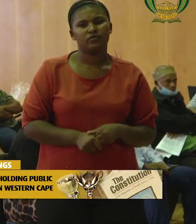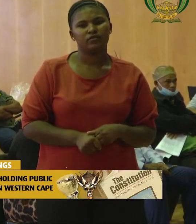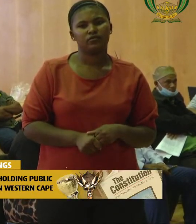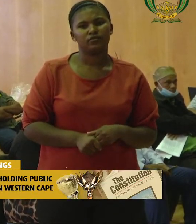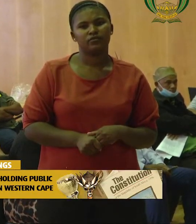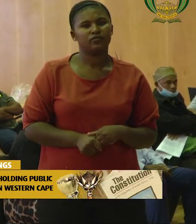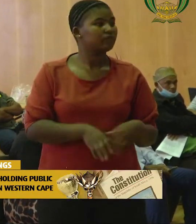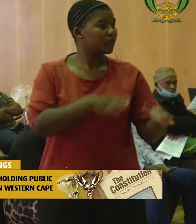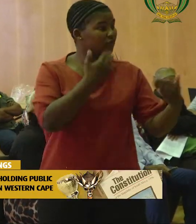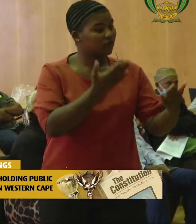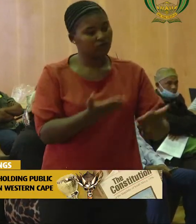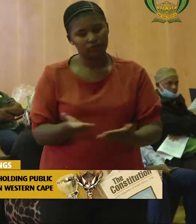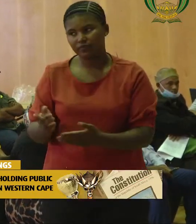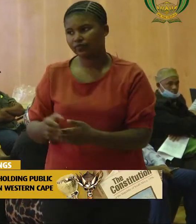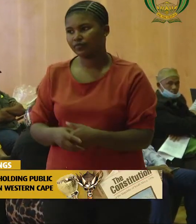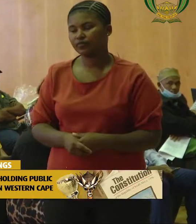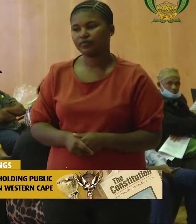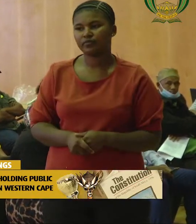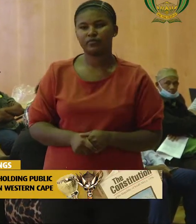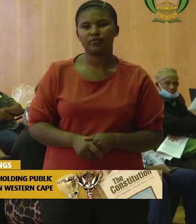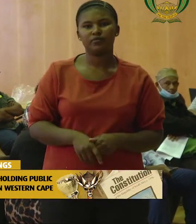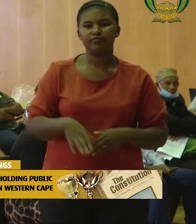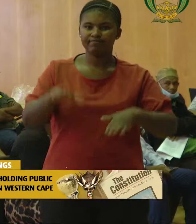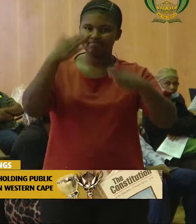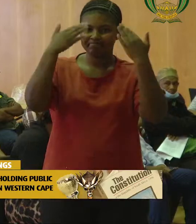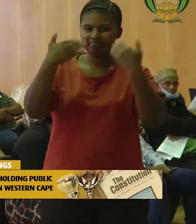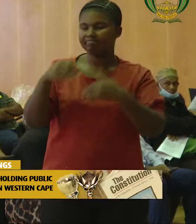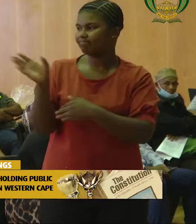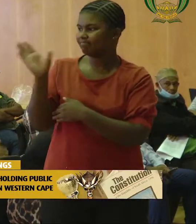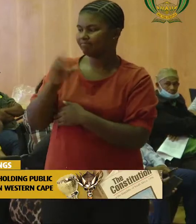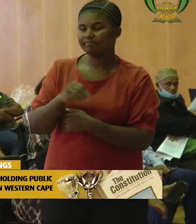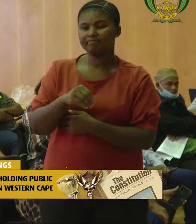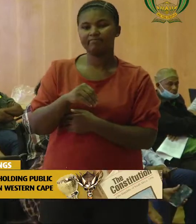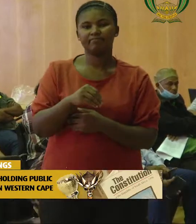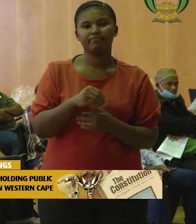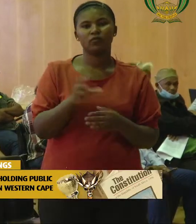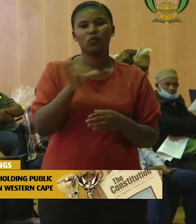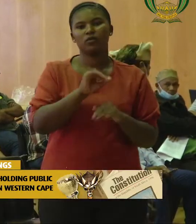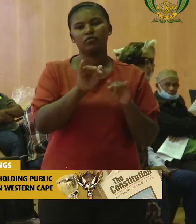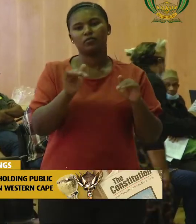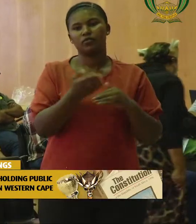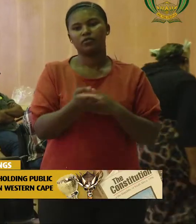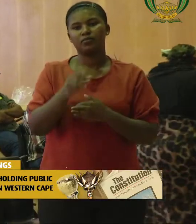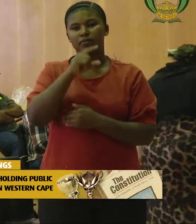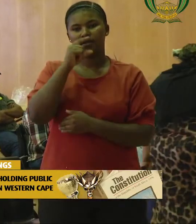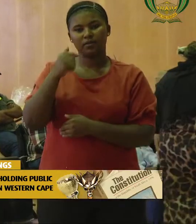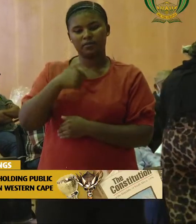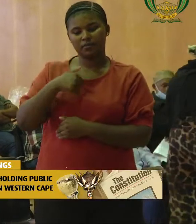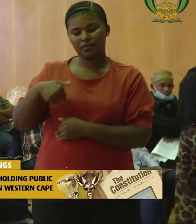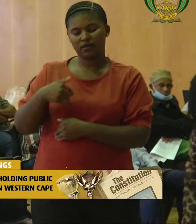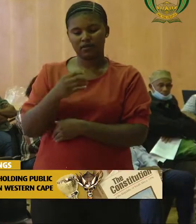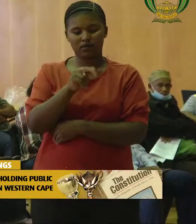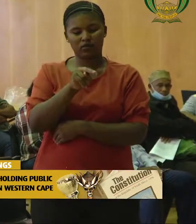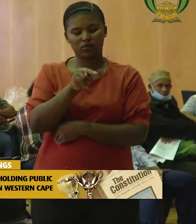Thank you. You can proceed. Molweni ndisibulisele kumndongo esendlini. Igama lami